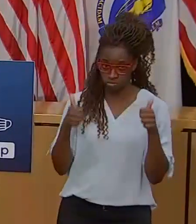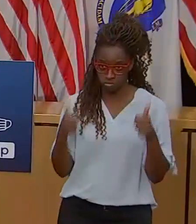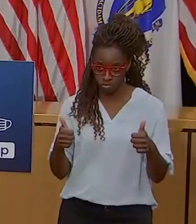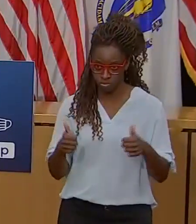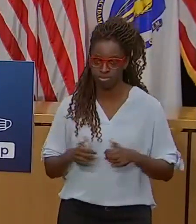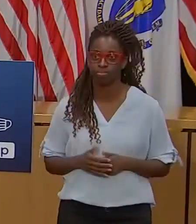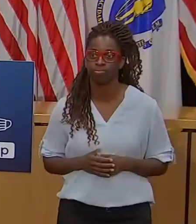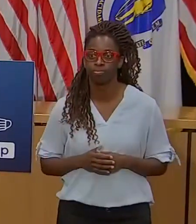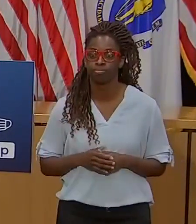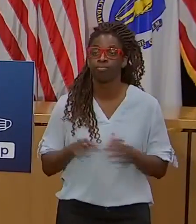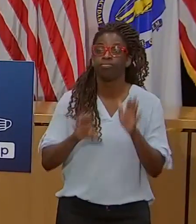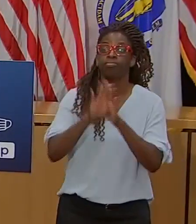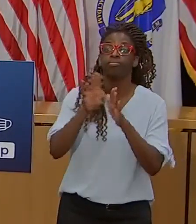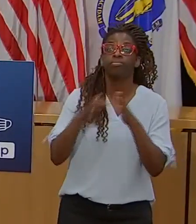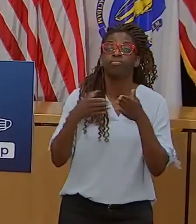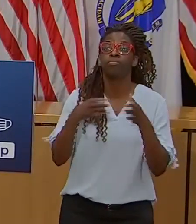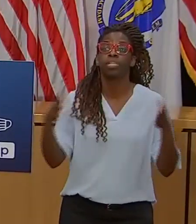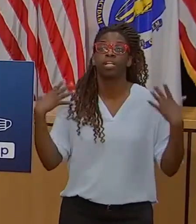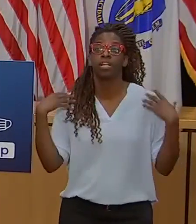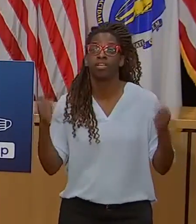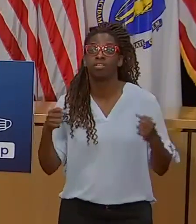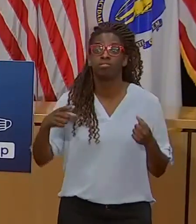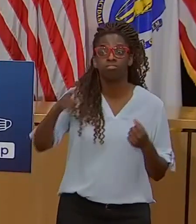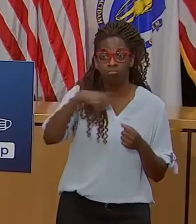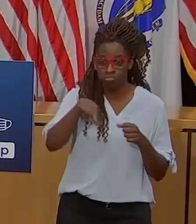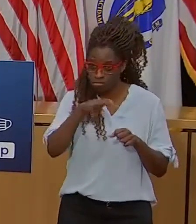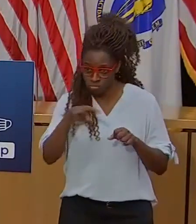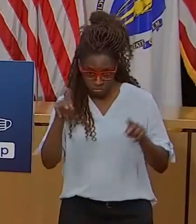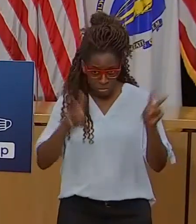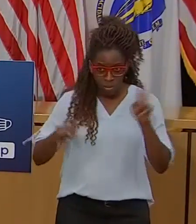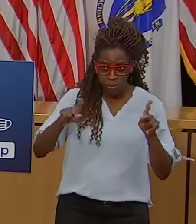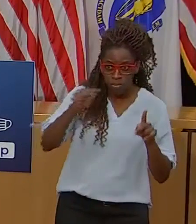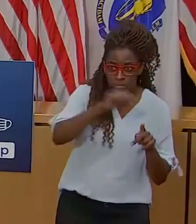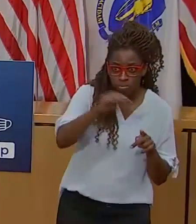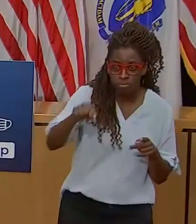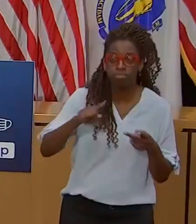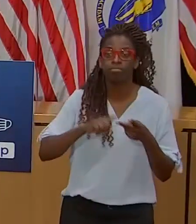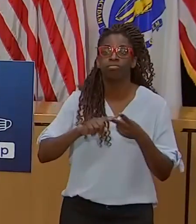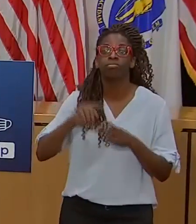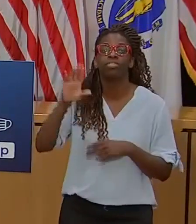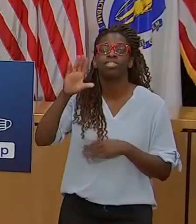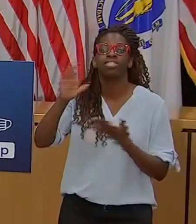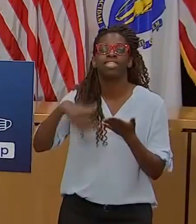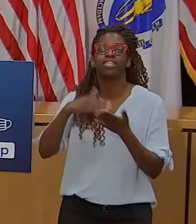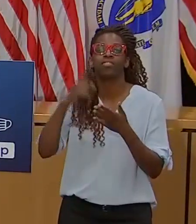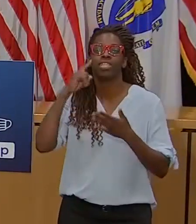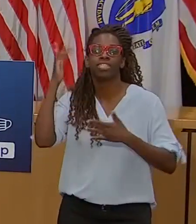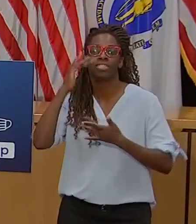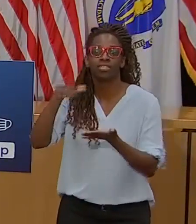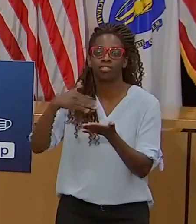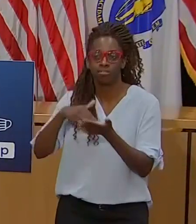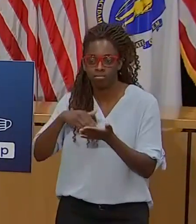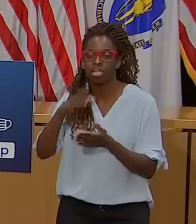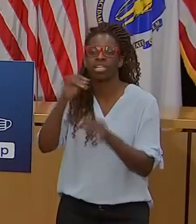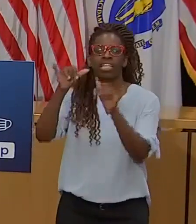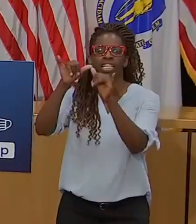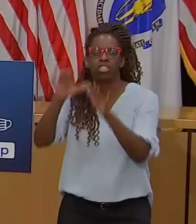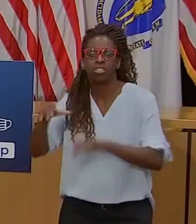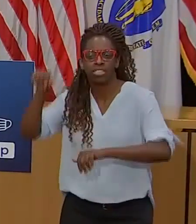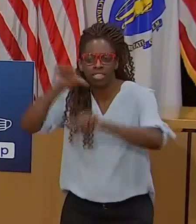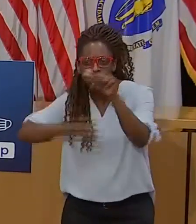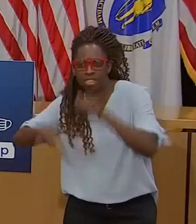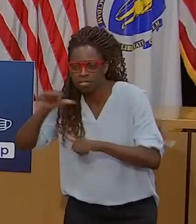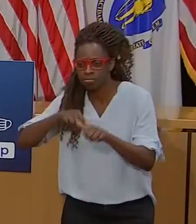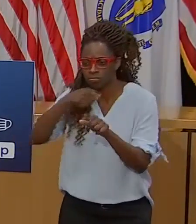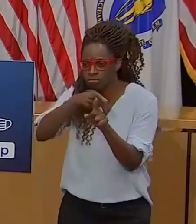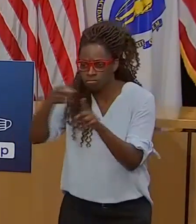the Center for Disease Control, and the National Academy of Sciences, Engineering, and Medicine. The vaccine will be distributed in phases,